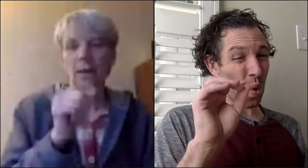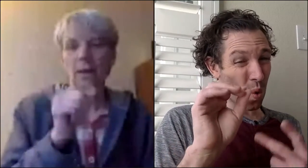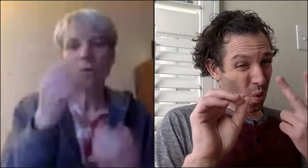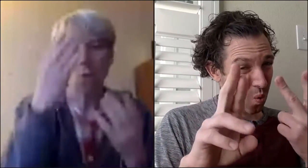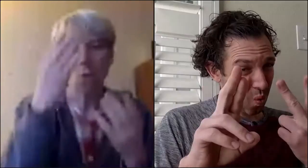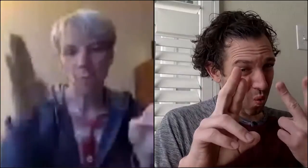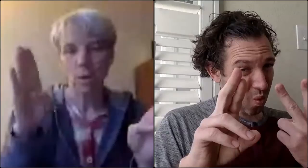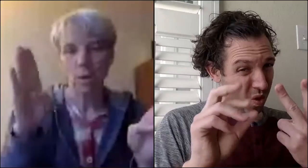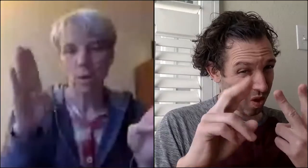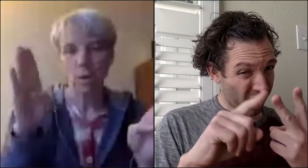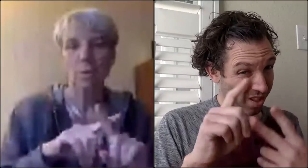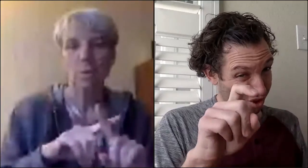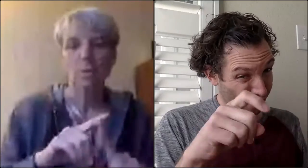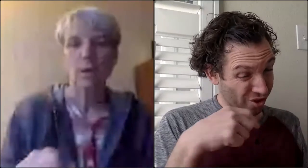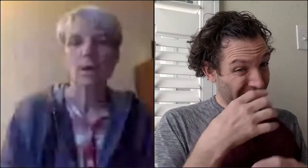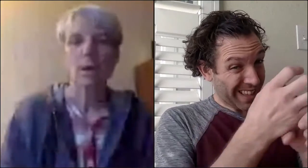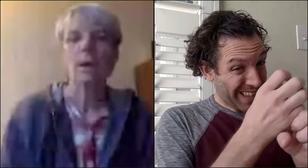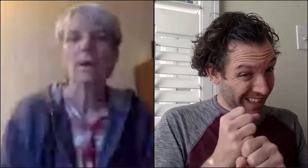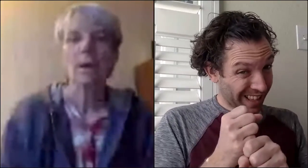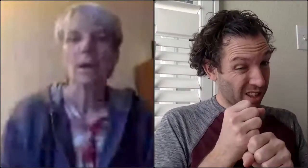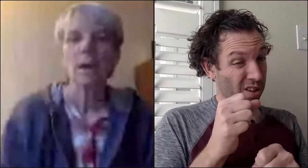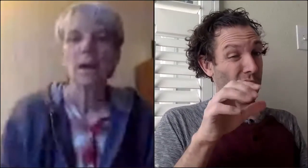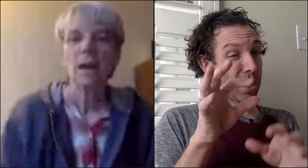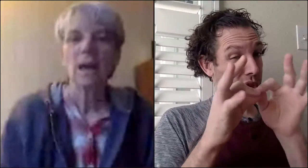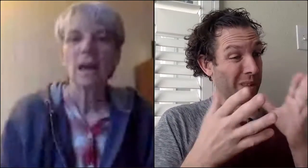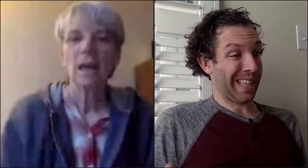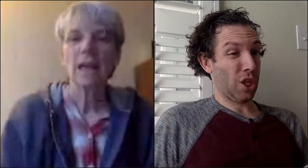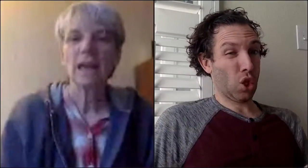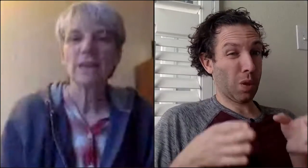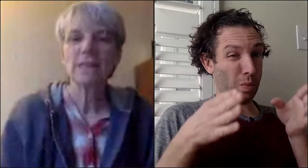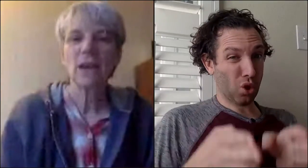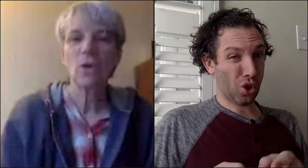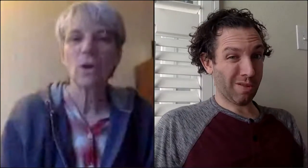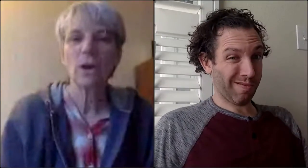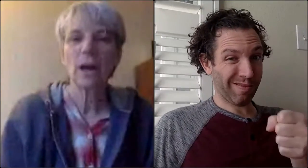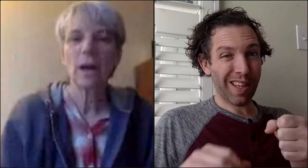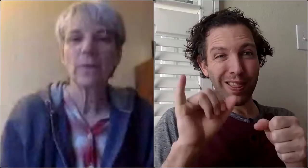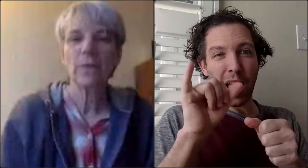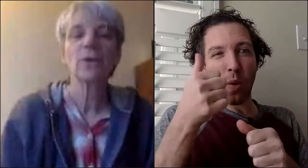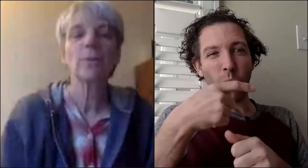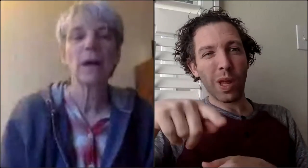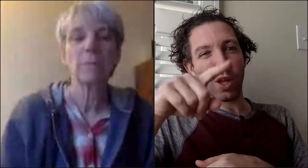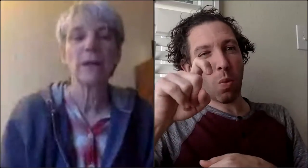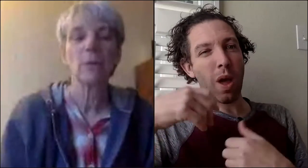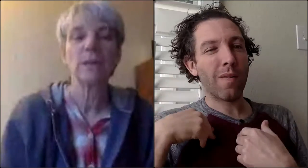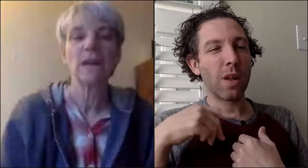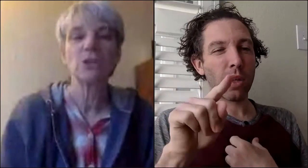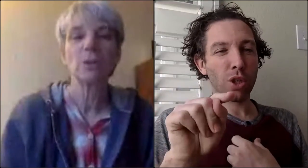account that UMass owns. So, and Kevin is saying, or the other possibility would be to have an interpreter